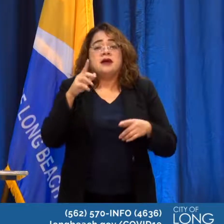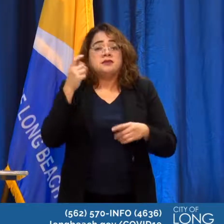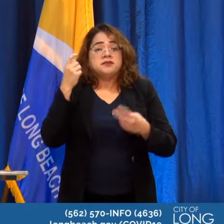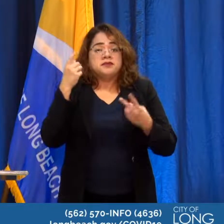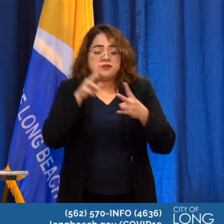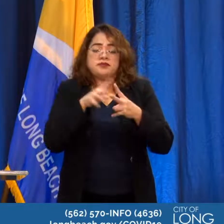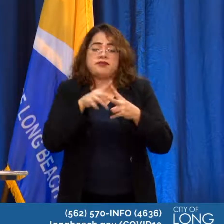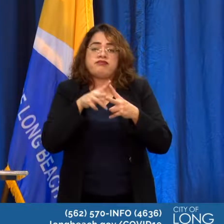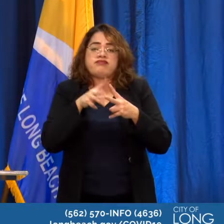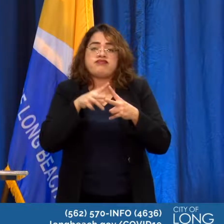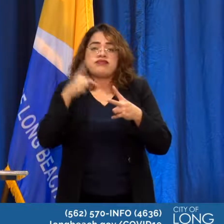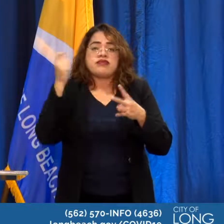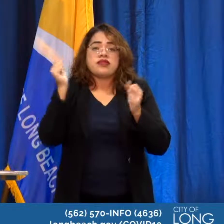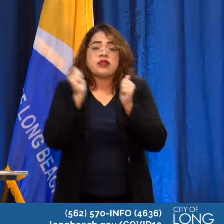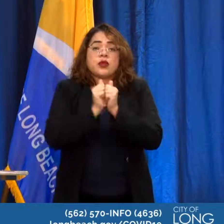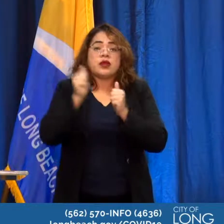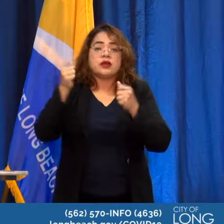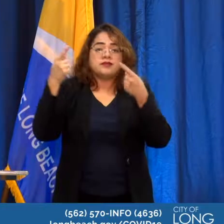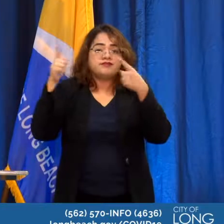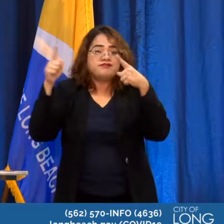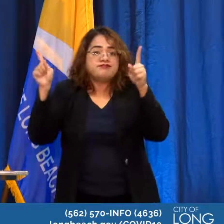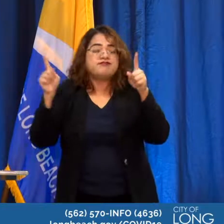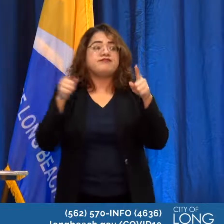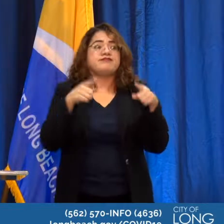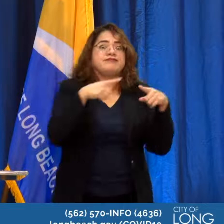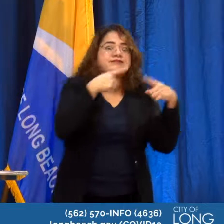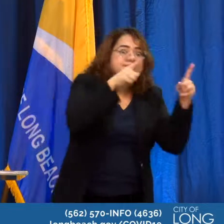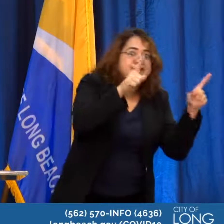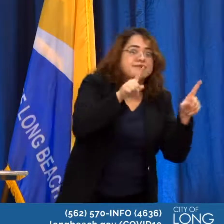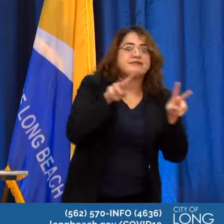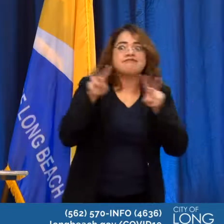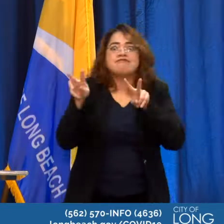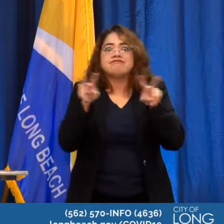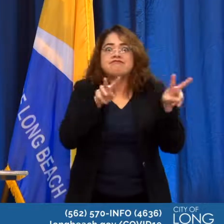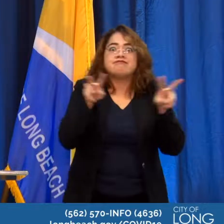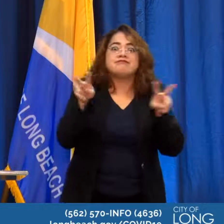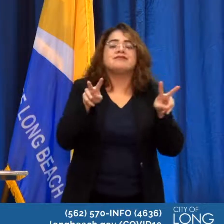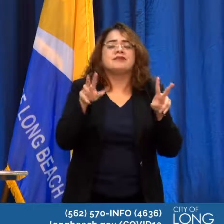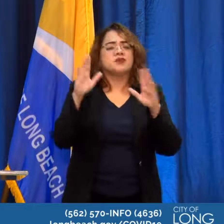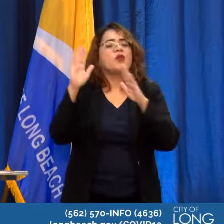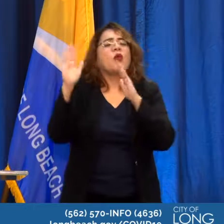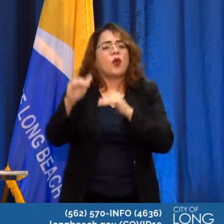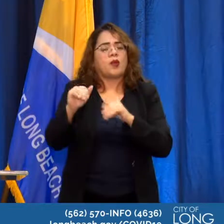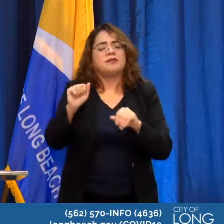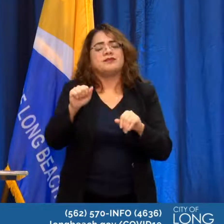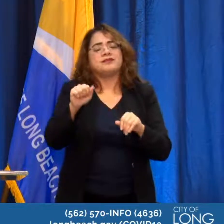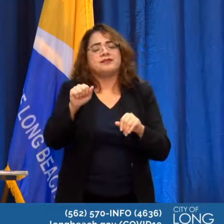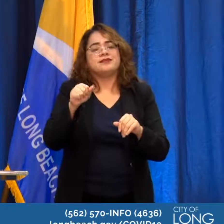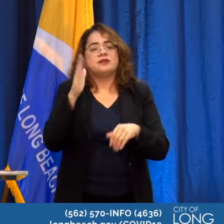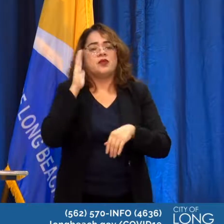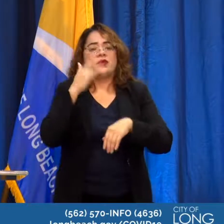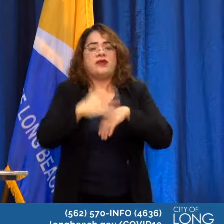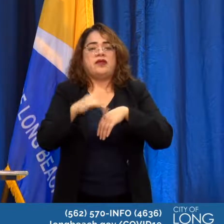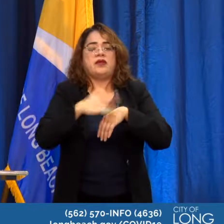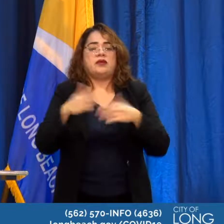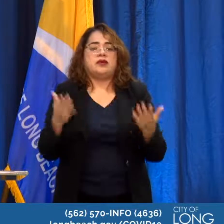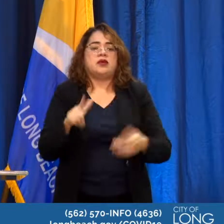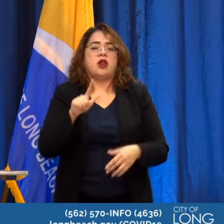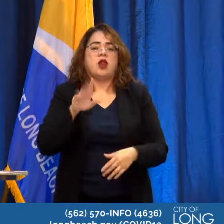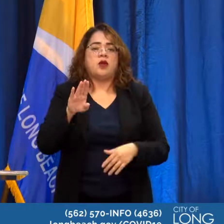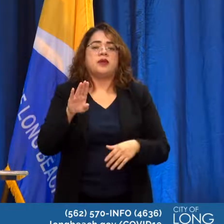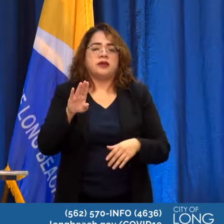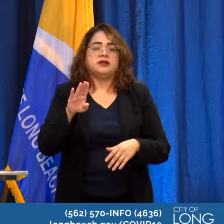and things. So I wanted to share a little bit. We are hopeful that we'll have these available to us in the city of Long Beach